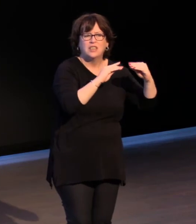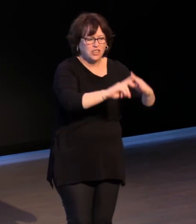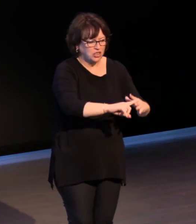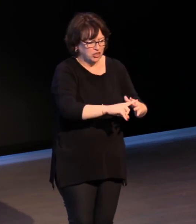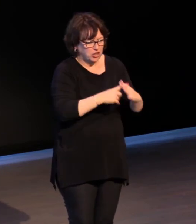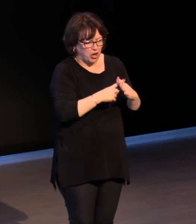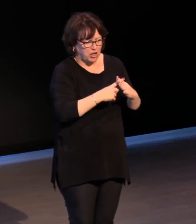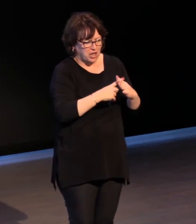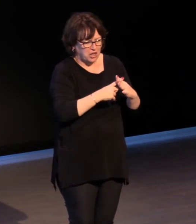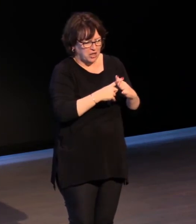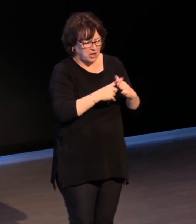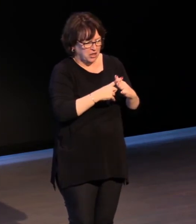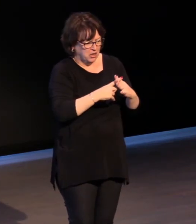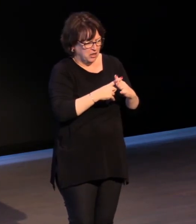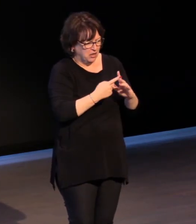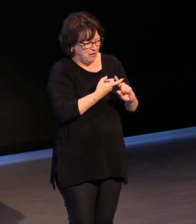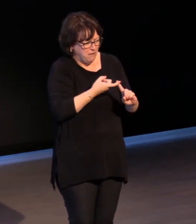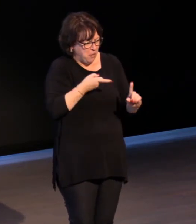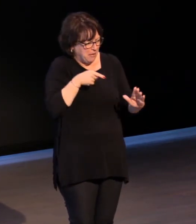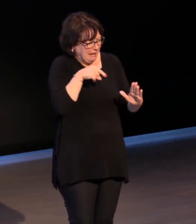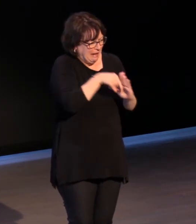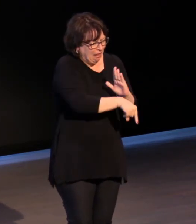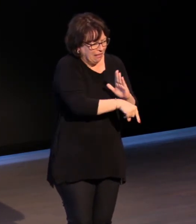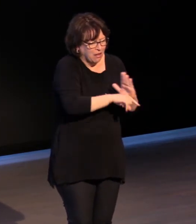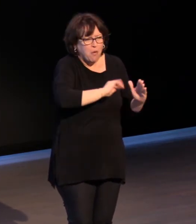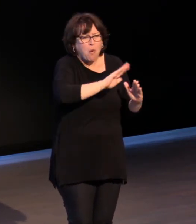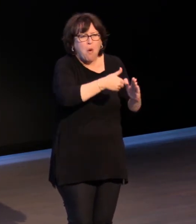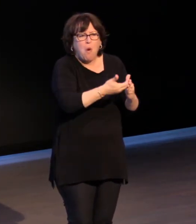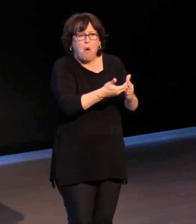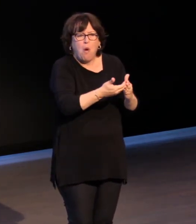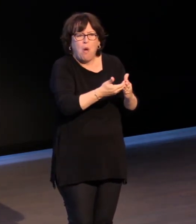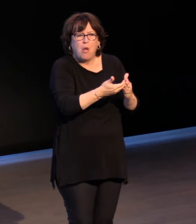the empathy in human beings.